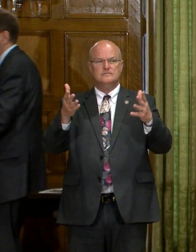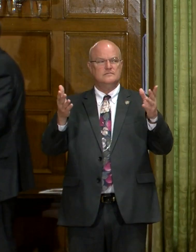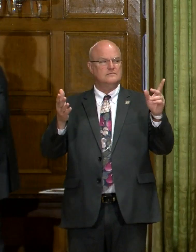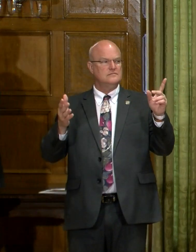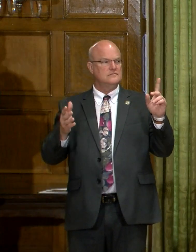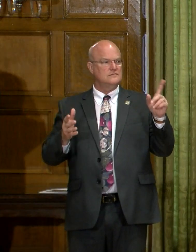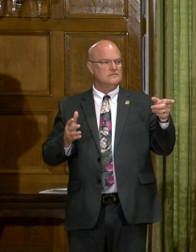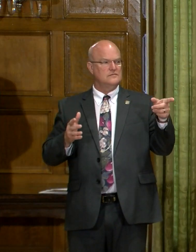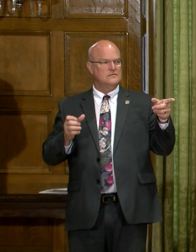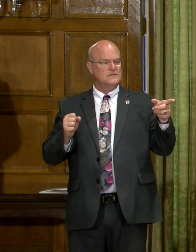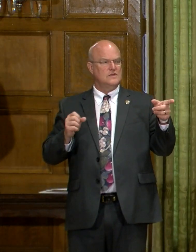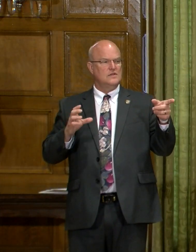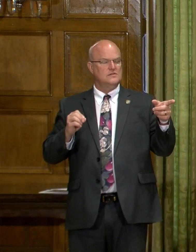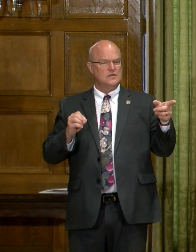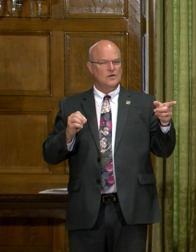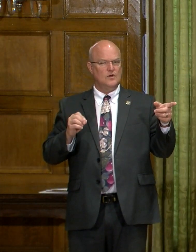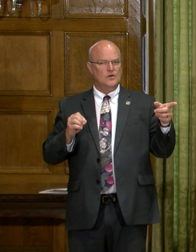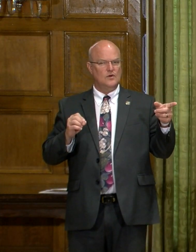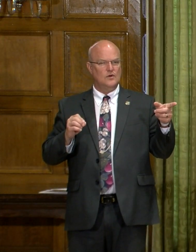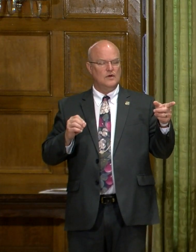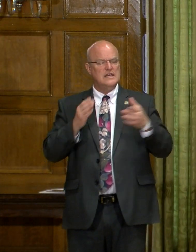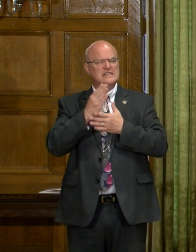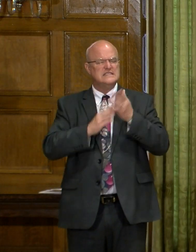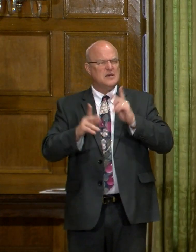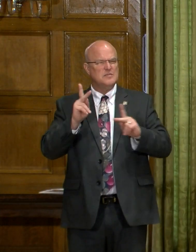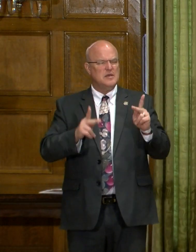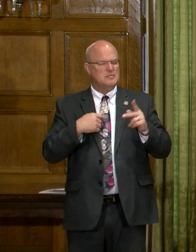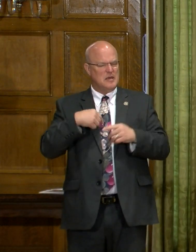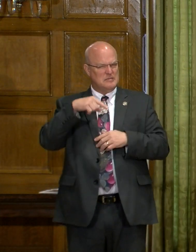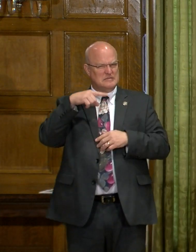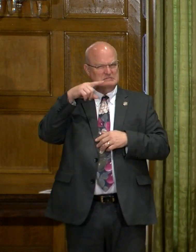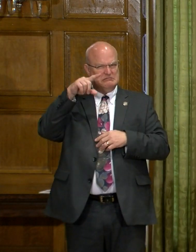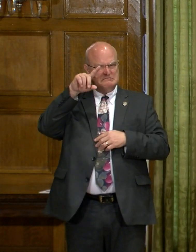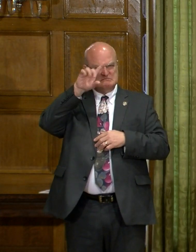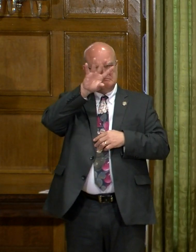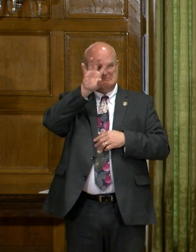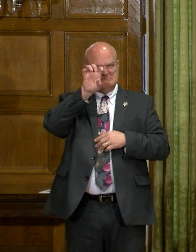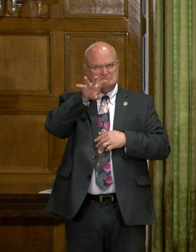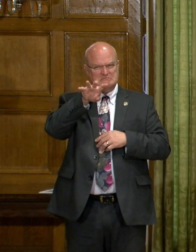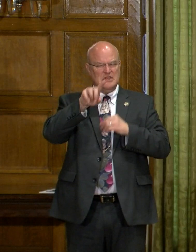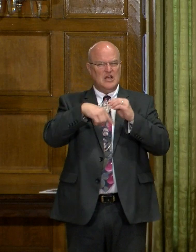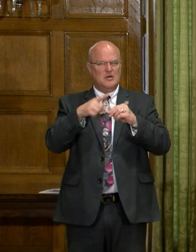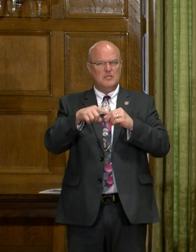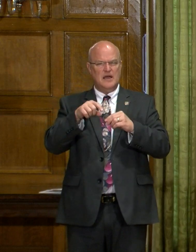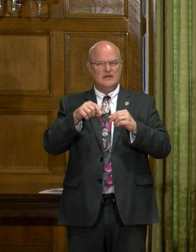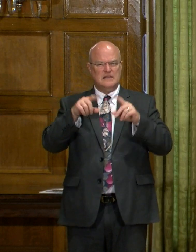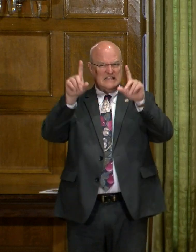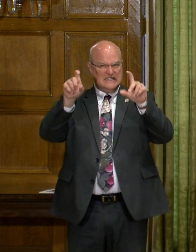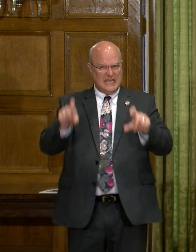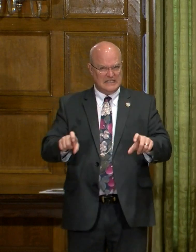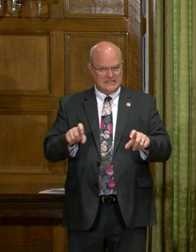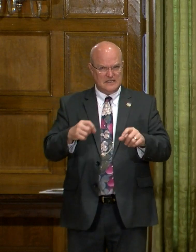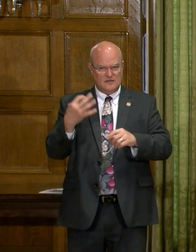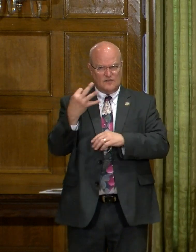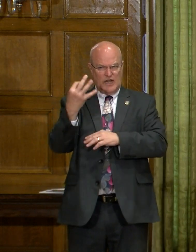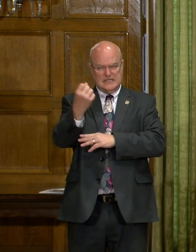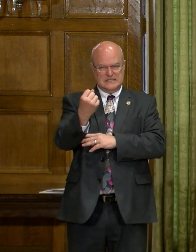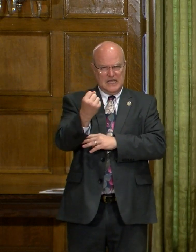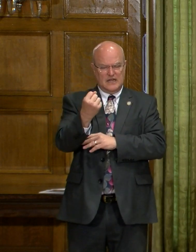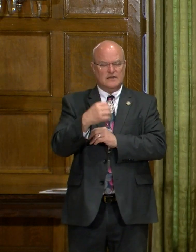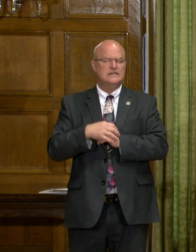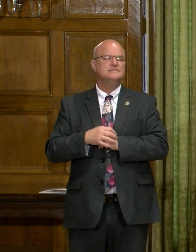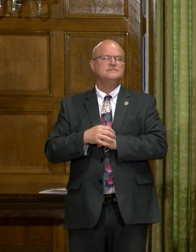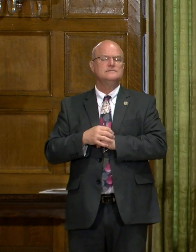one. So do some people are going to be a little skeptical about the surge in testing? So does